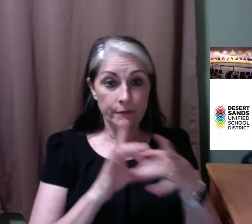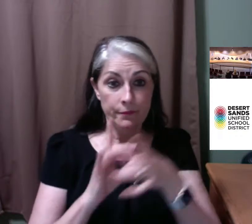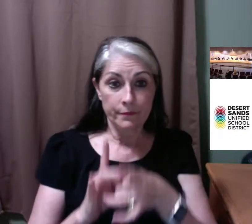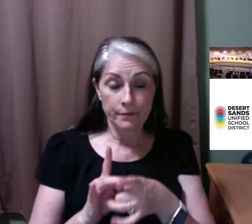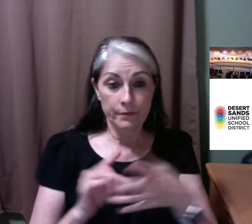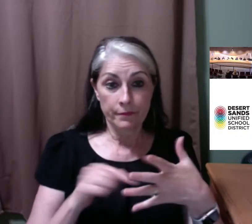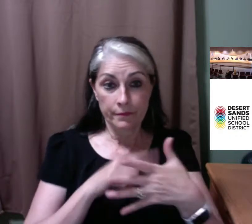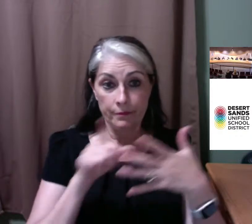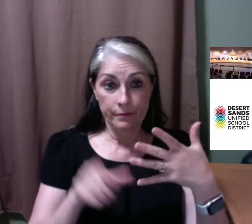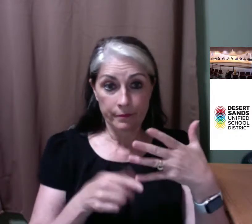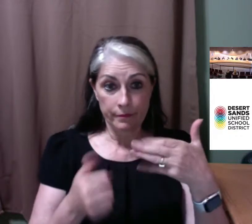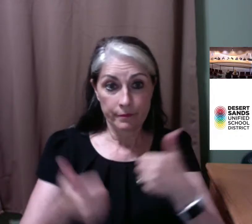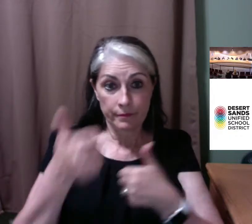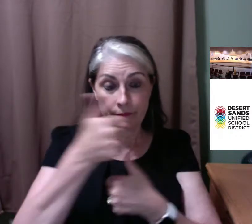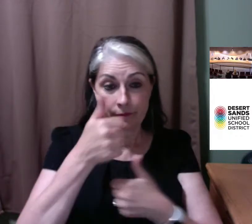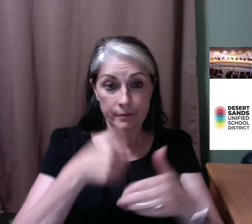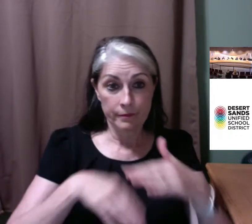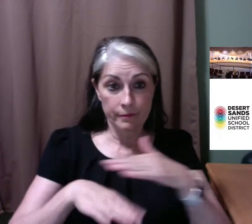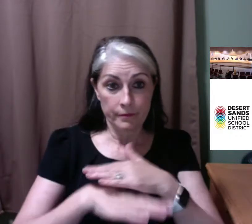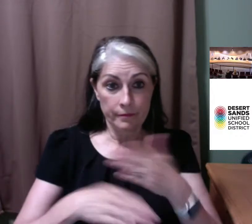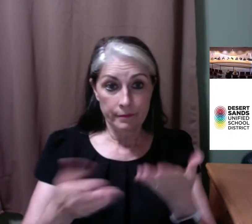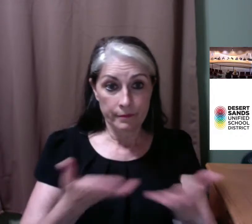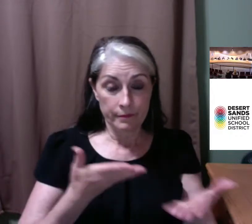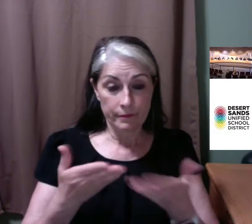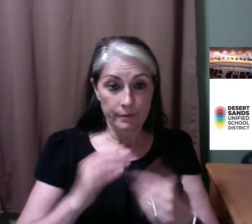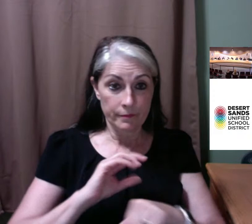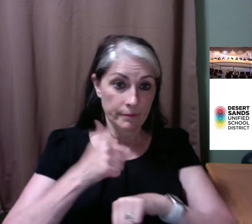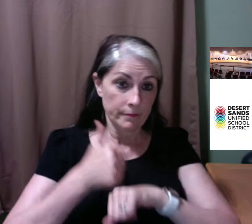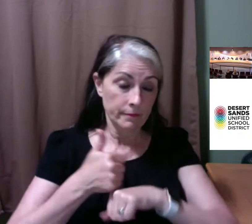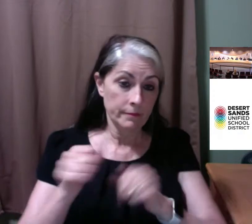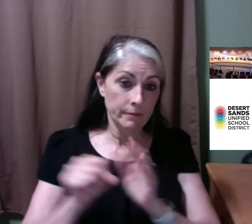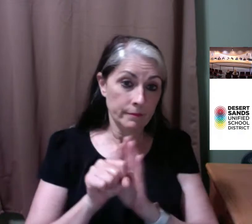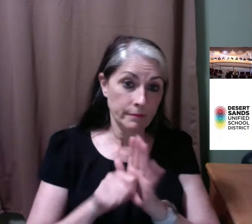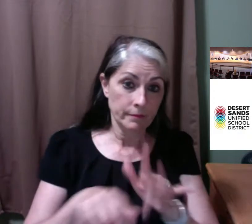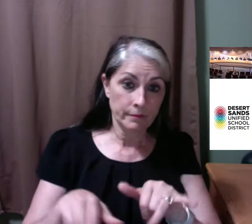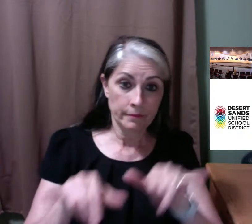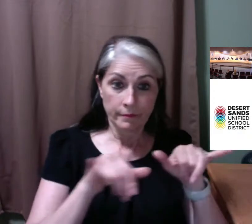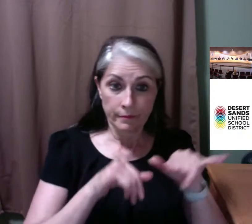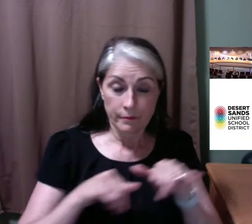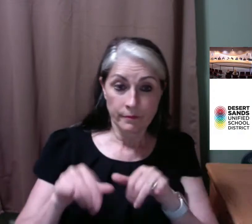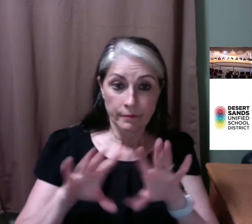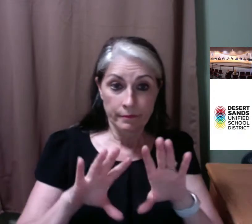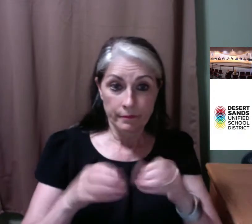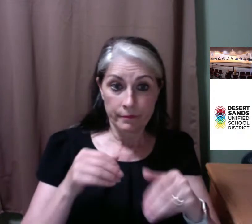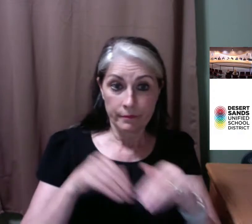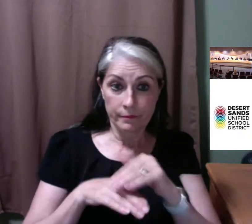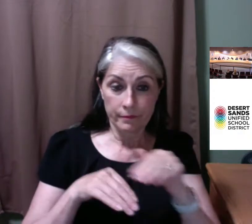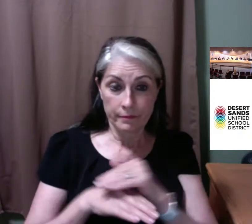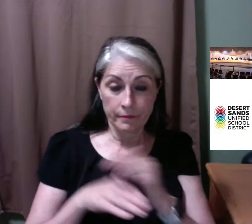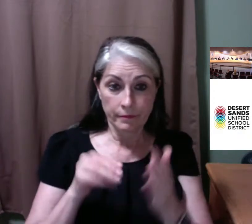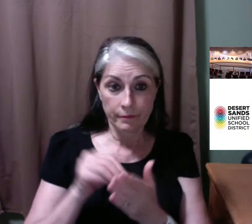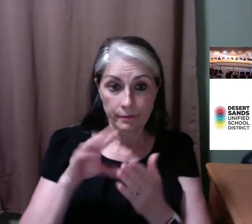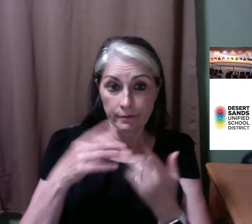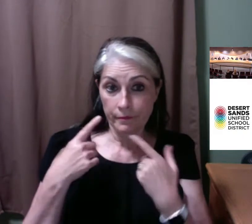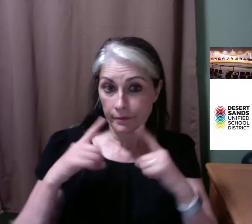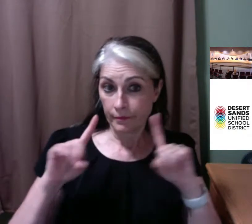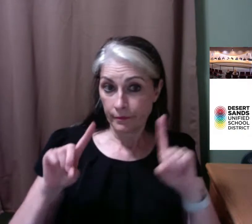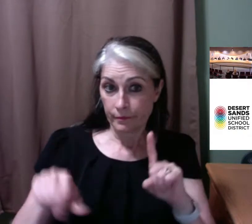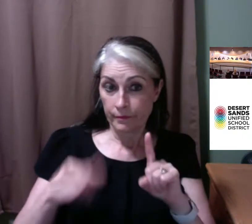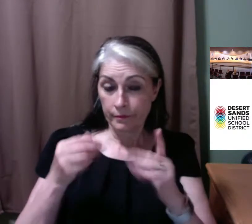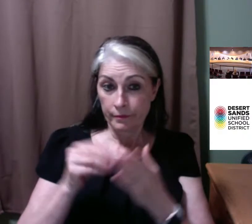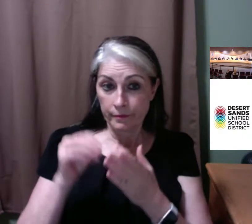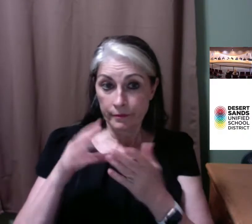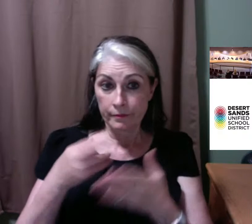5 of the priorities: basic services, implementation of state standards, course access, pupil achievement, and other